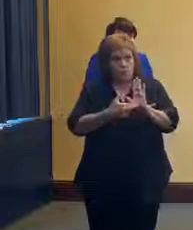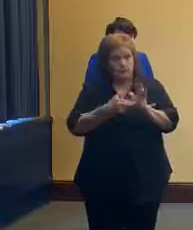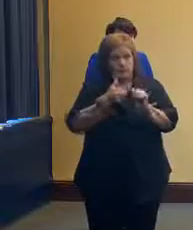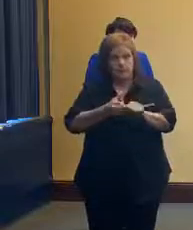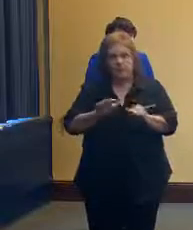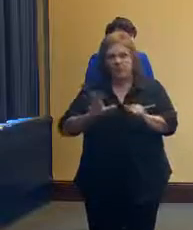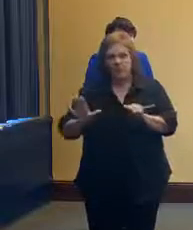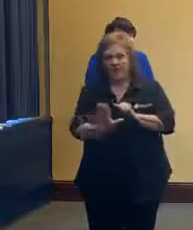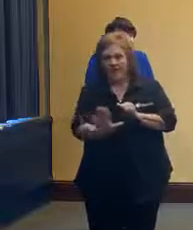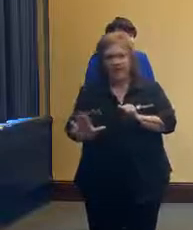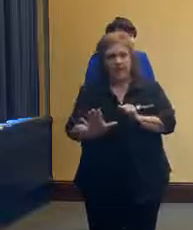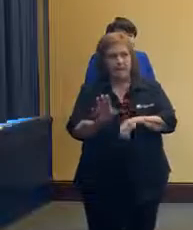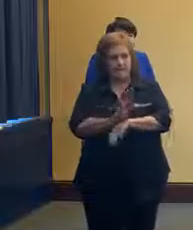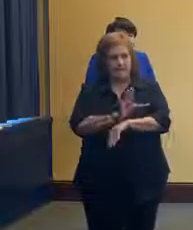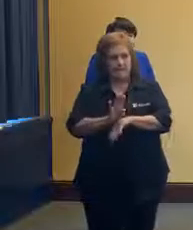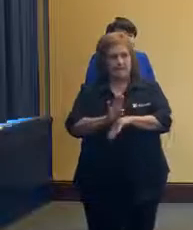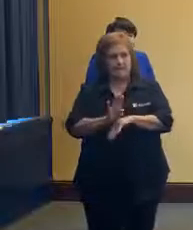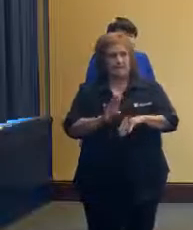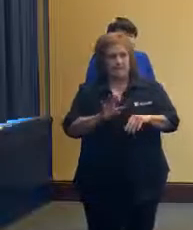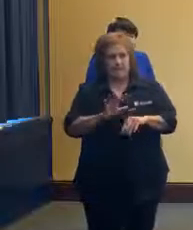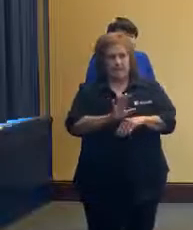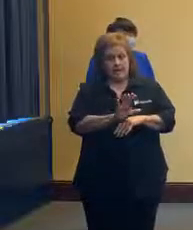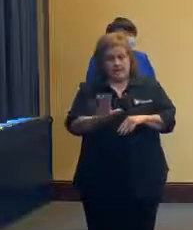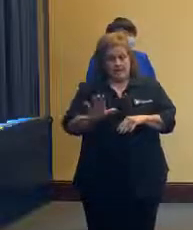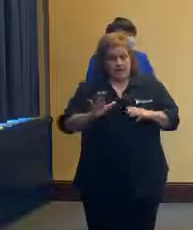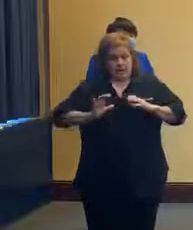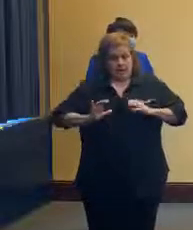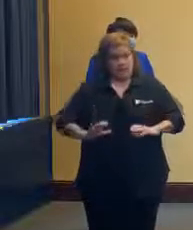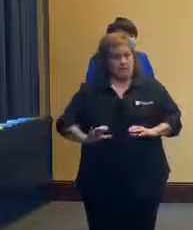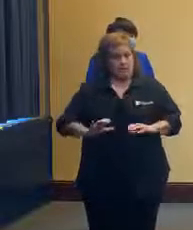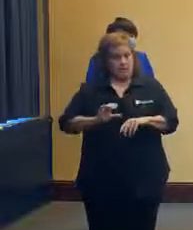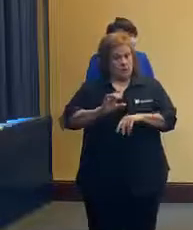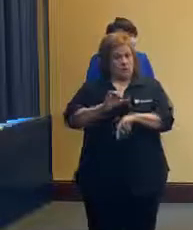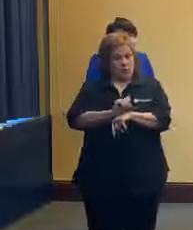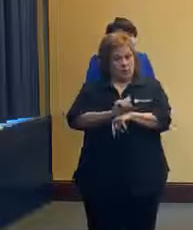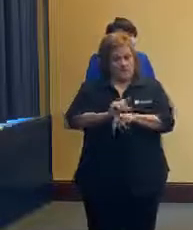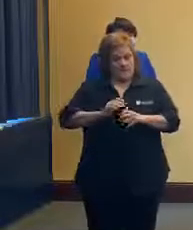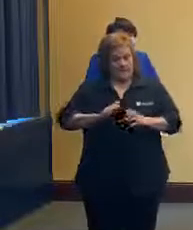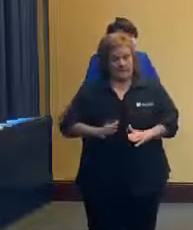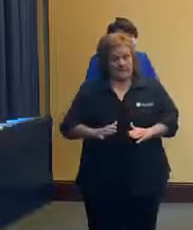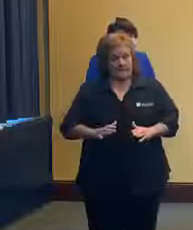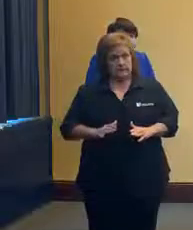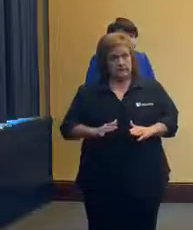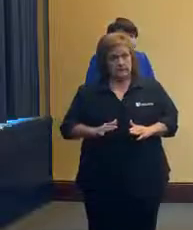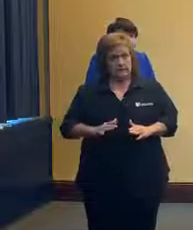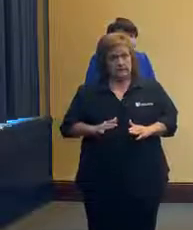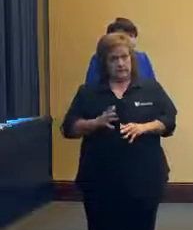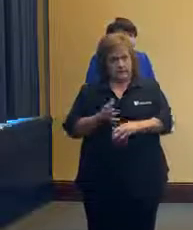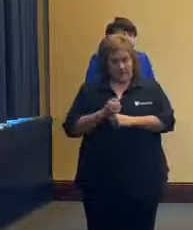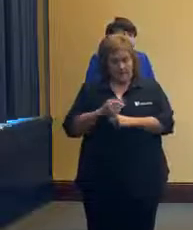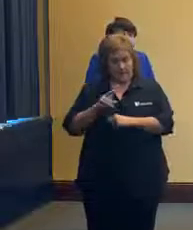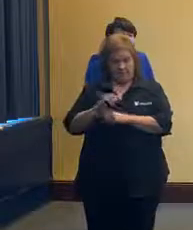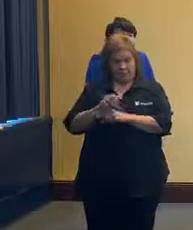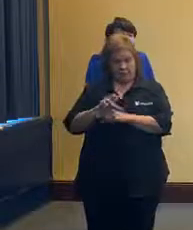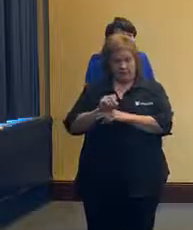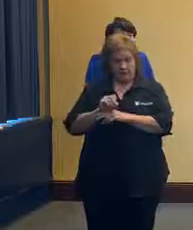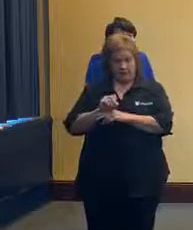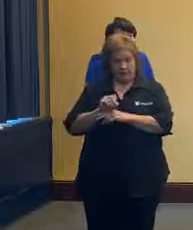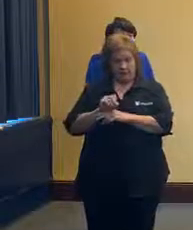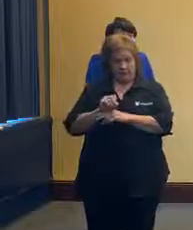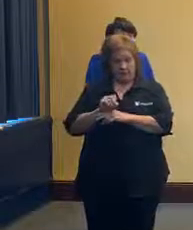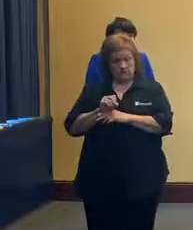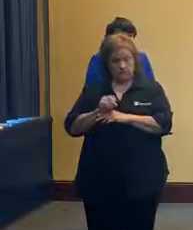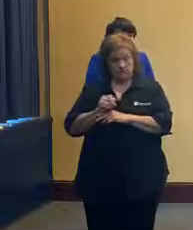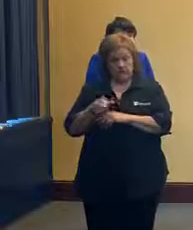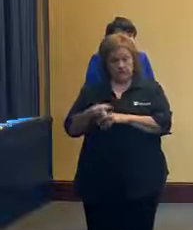business, so that any of their customers or employees contract the virus, that there is